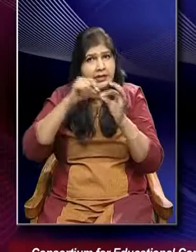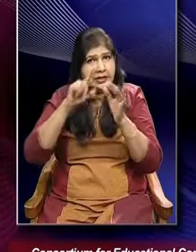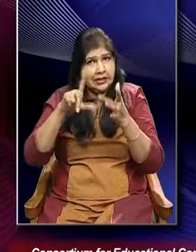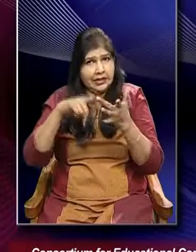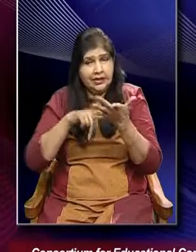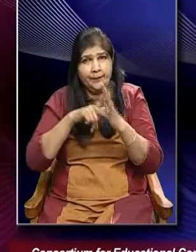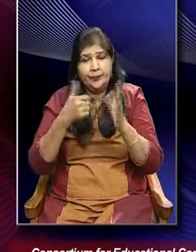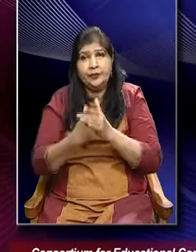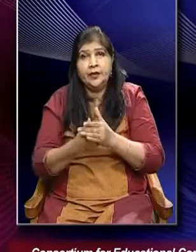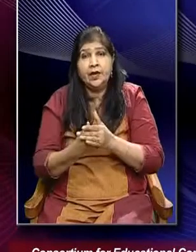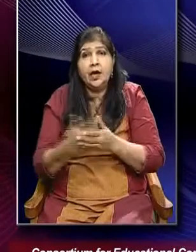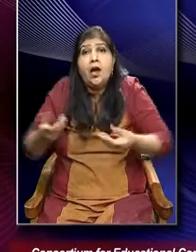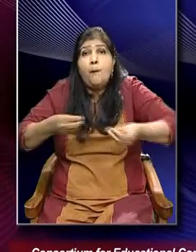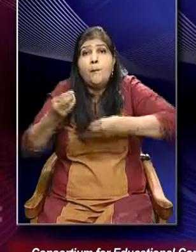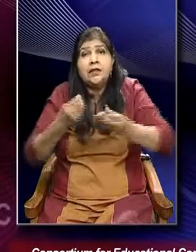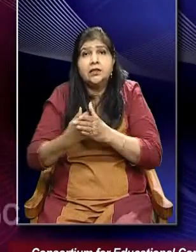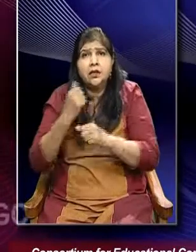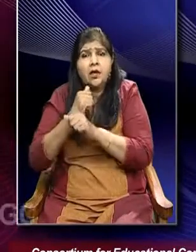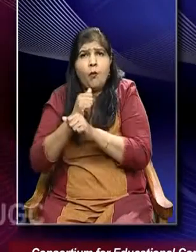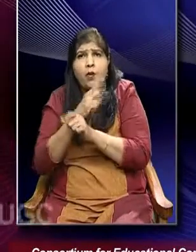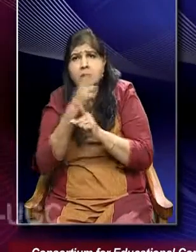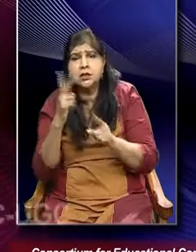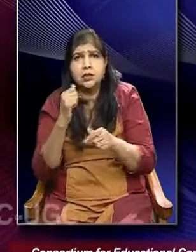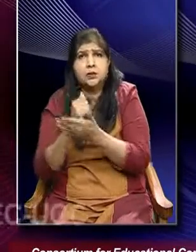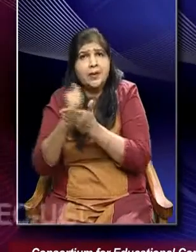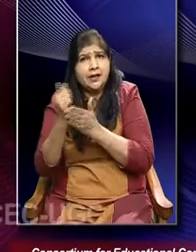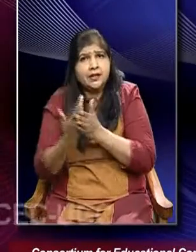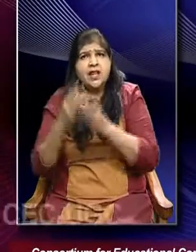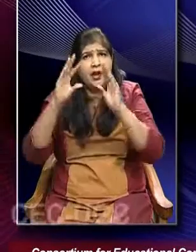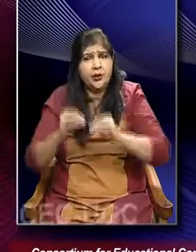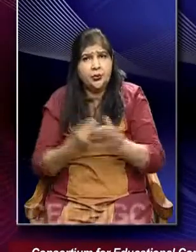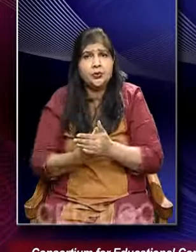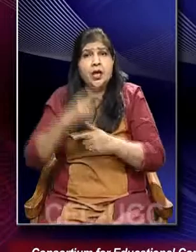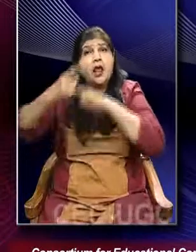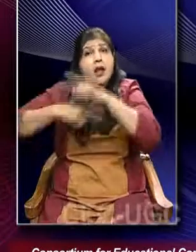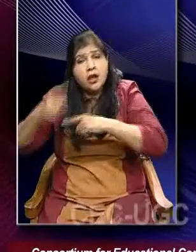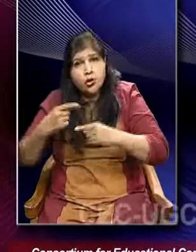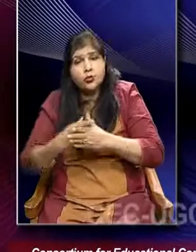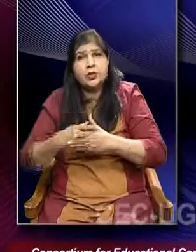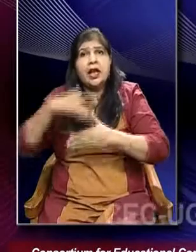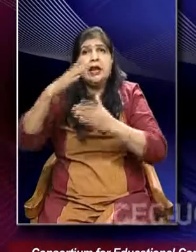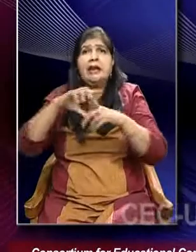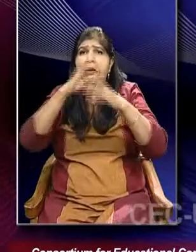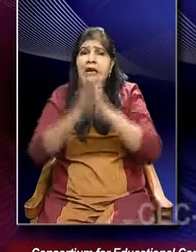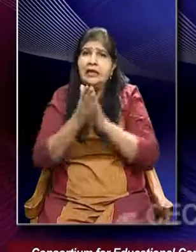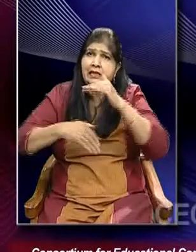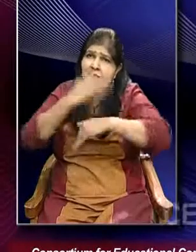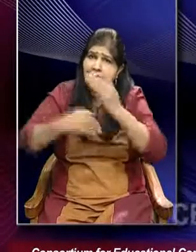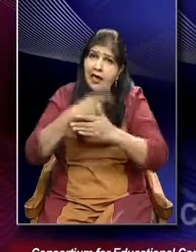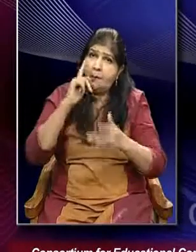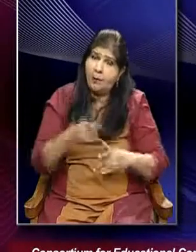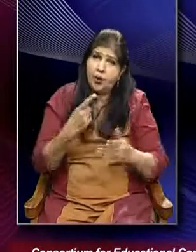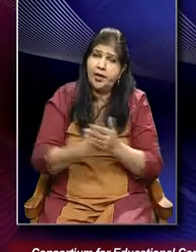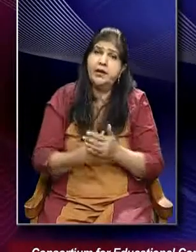sustainable business and governance practices, reduce, reuse, recycle are